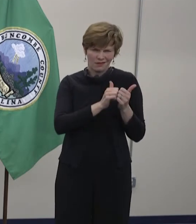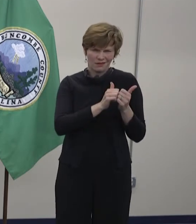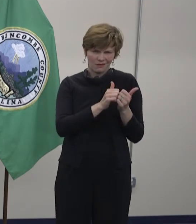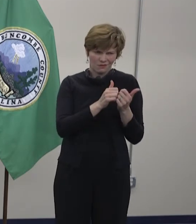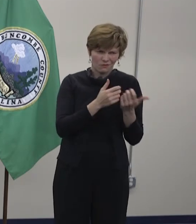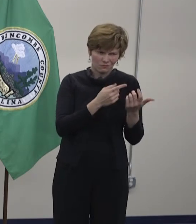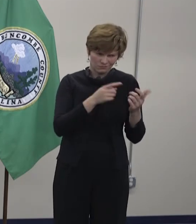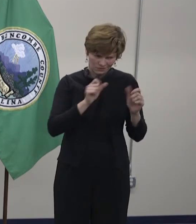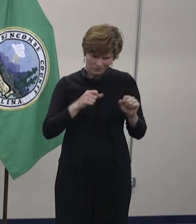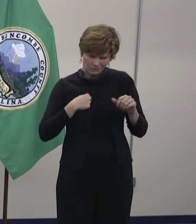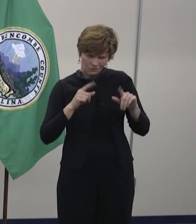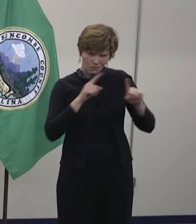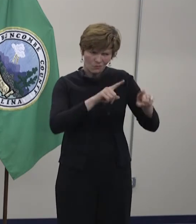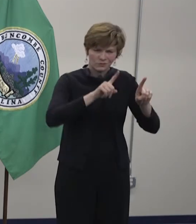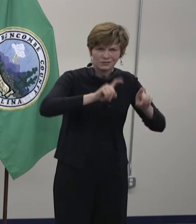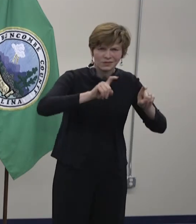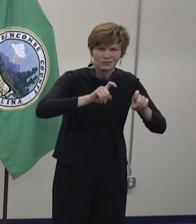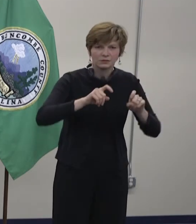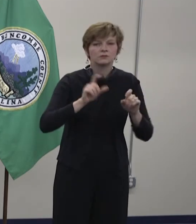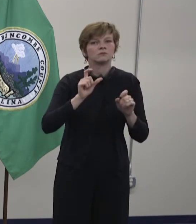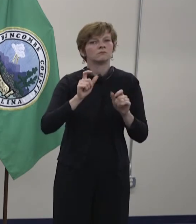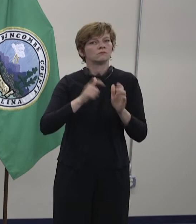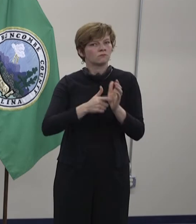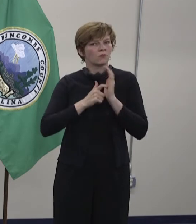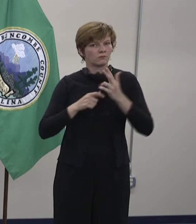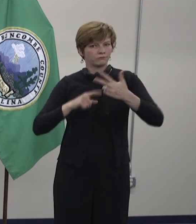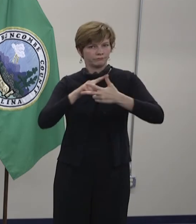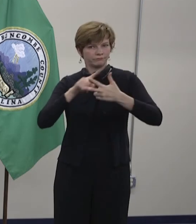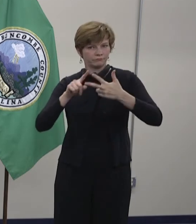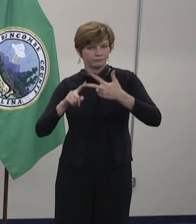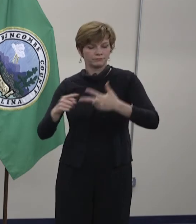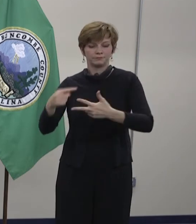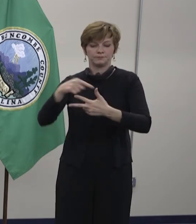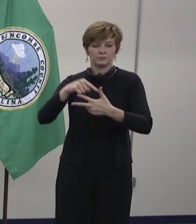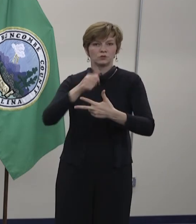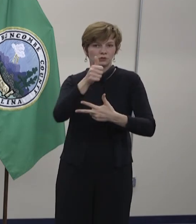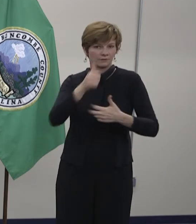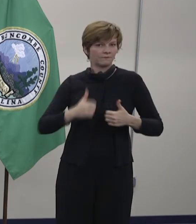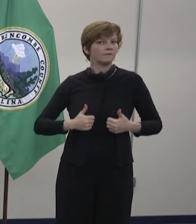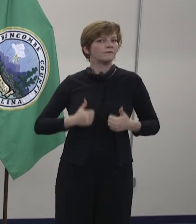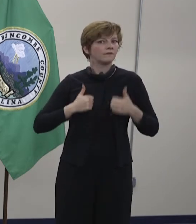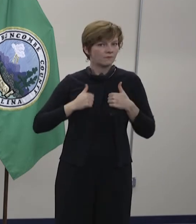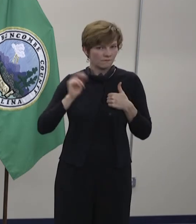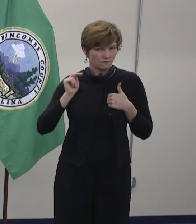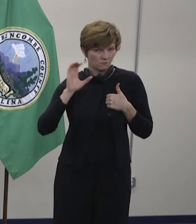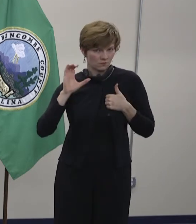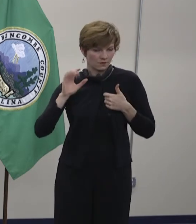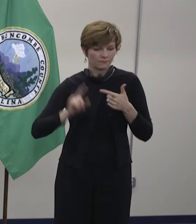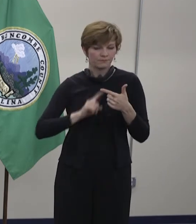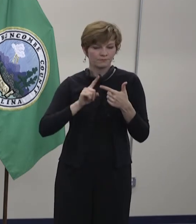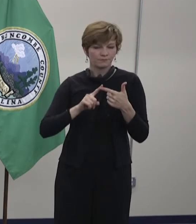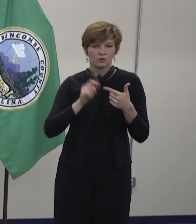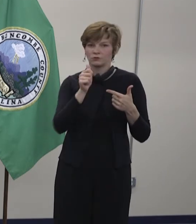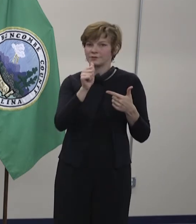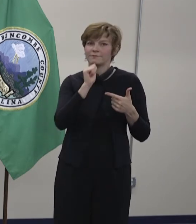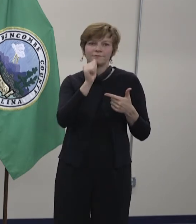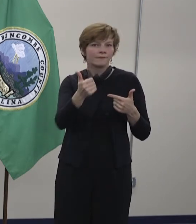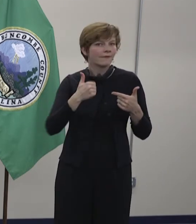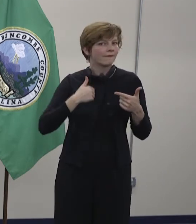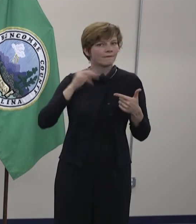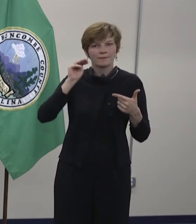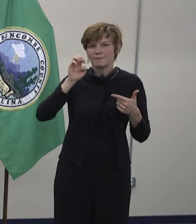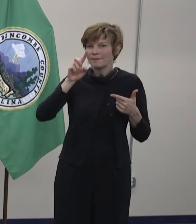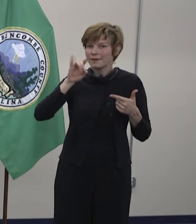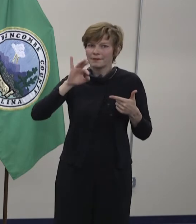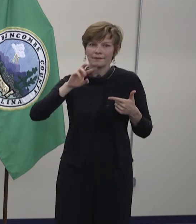criteria. 1, live in North Carolina. 2, not be eligible for or enrolled in Medicaid or have other